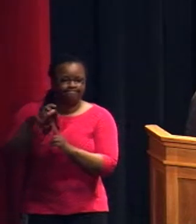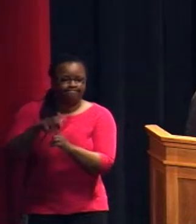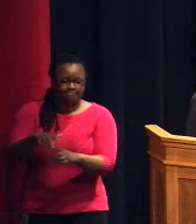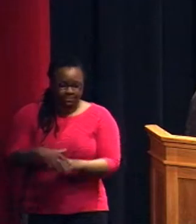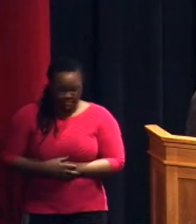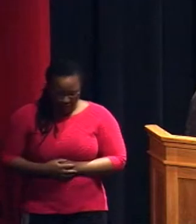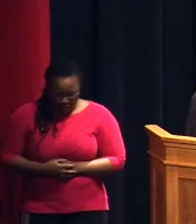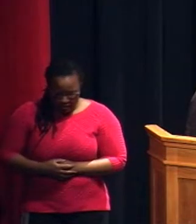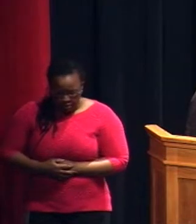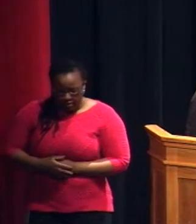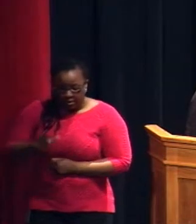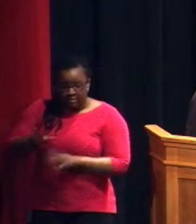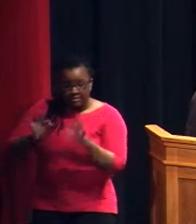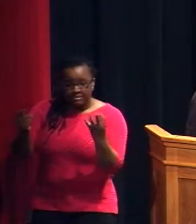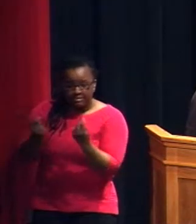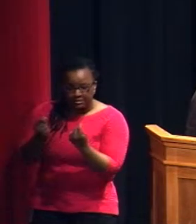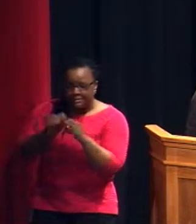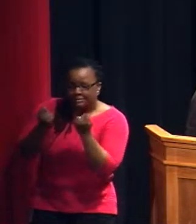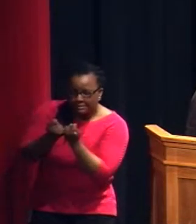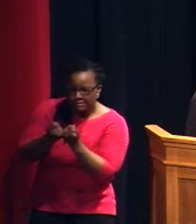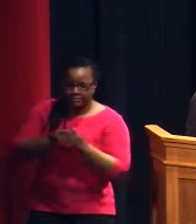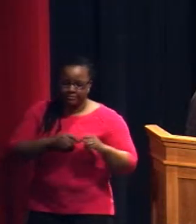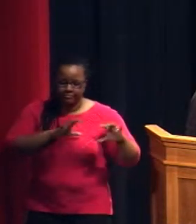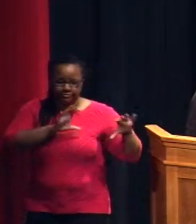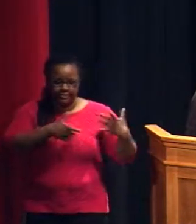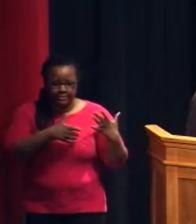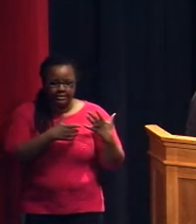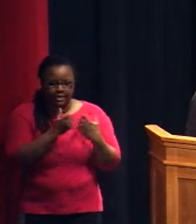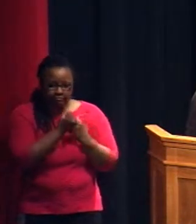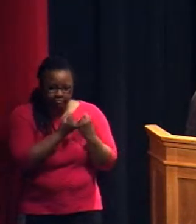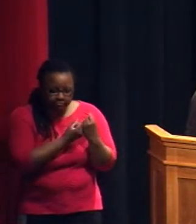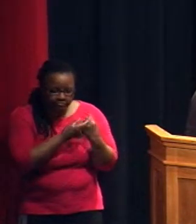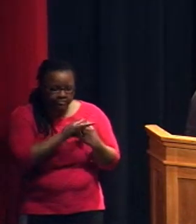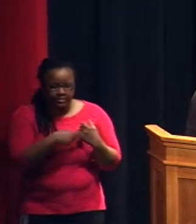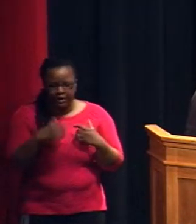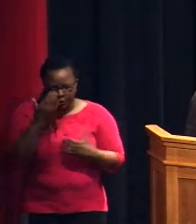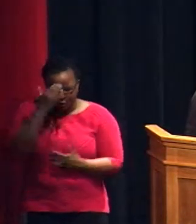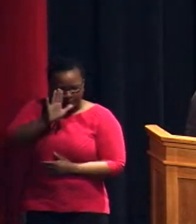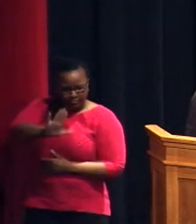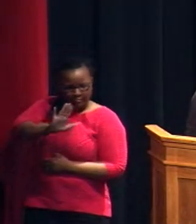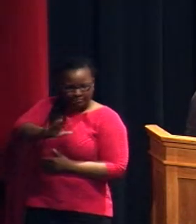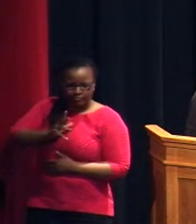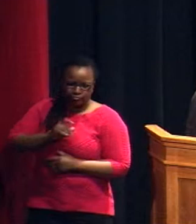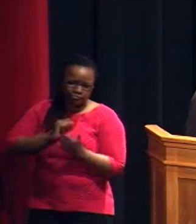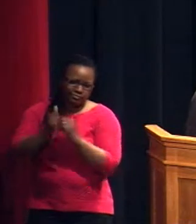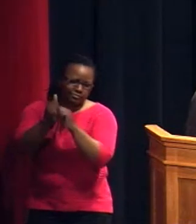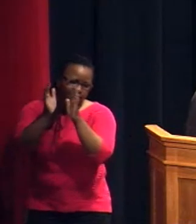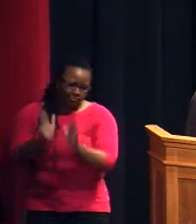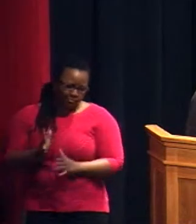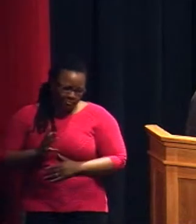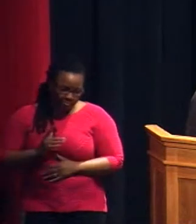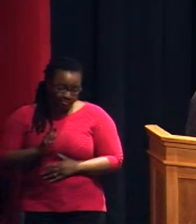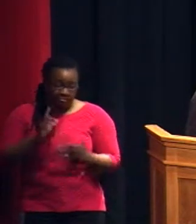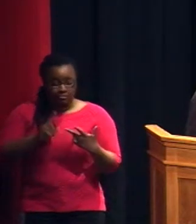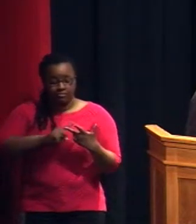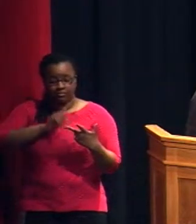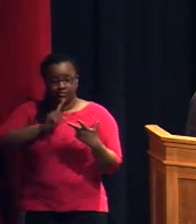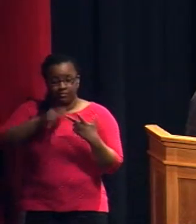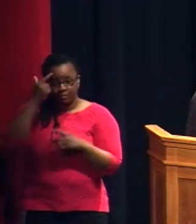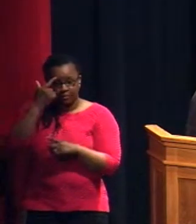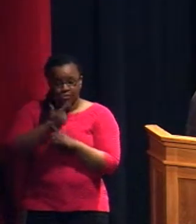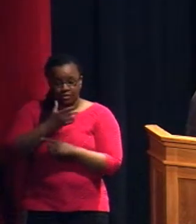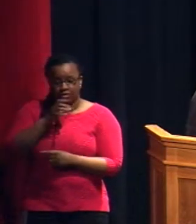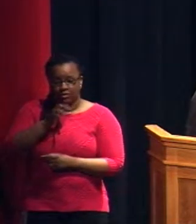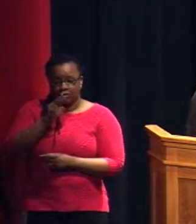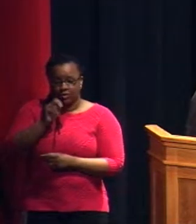all those who knew him as an example of a true athlete. Not to be outdone by his older brother, Cornell Brown,